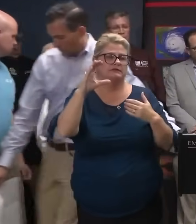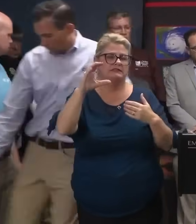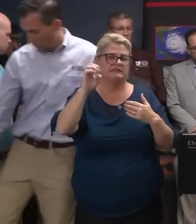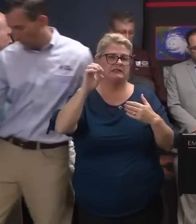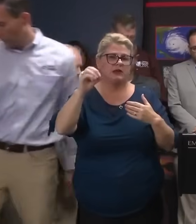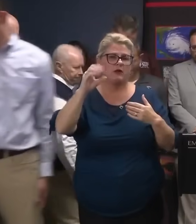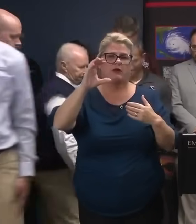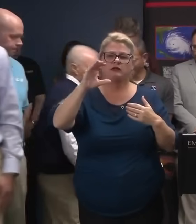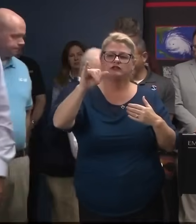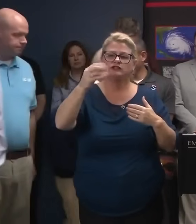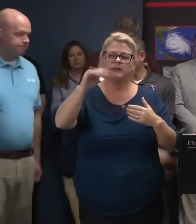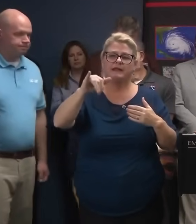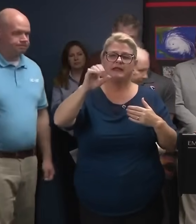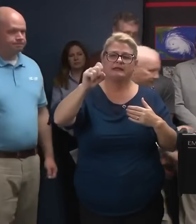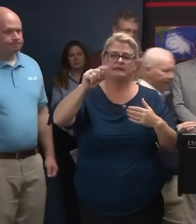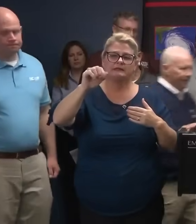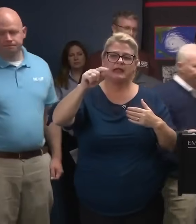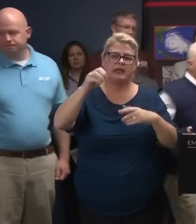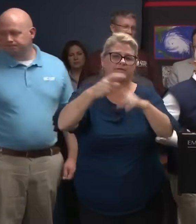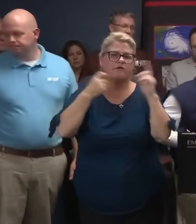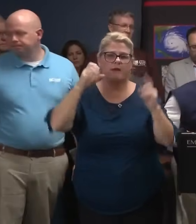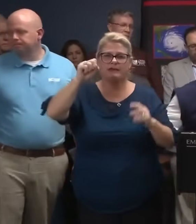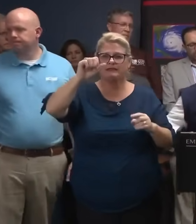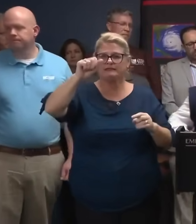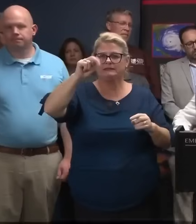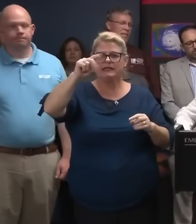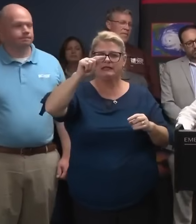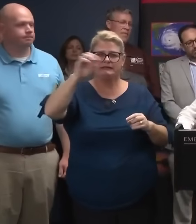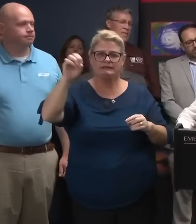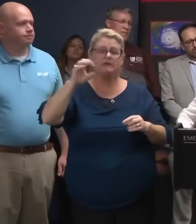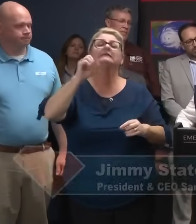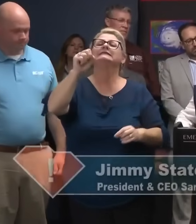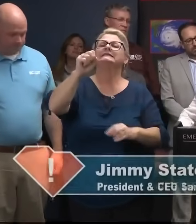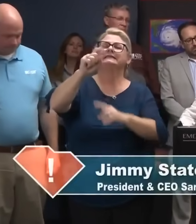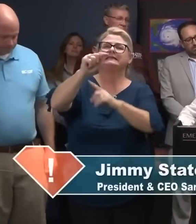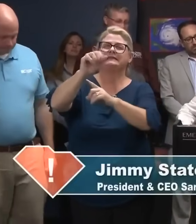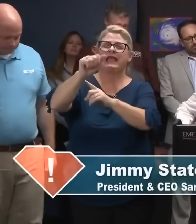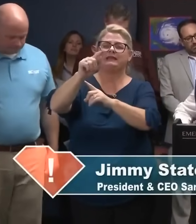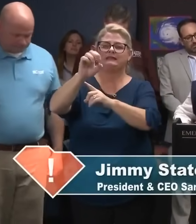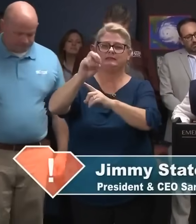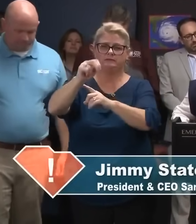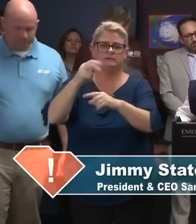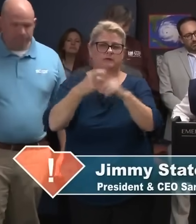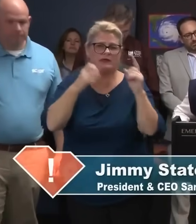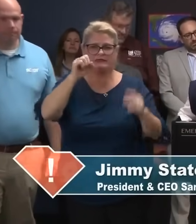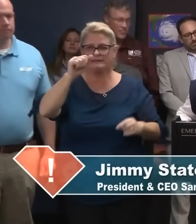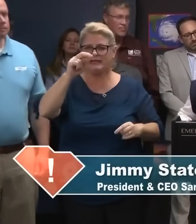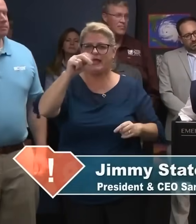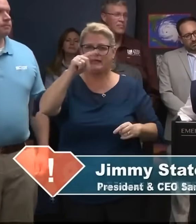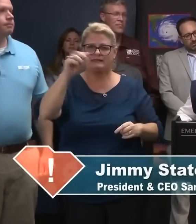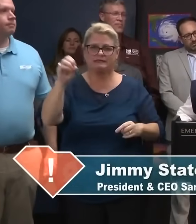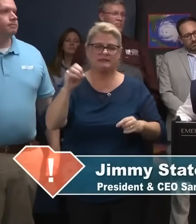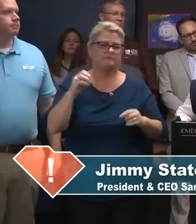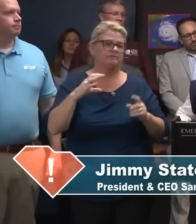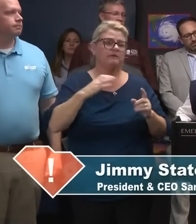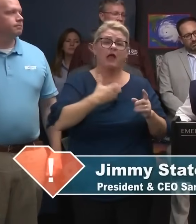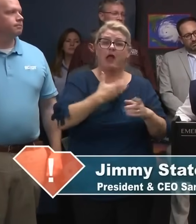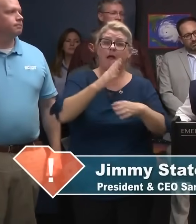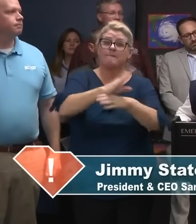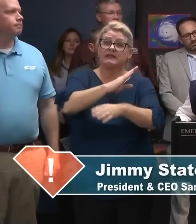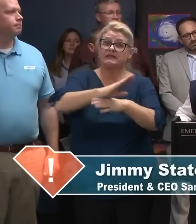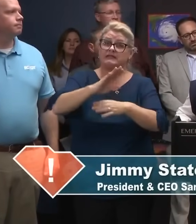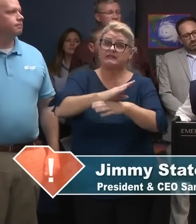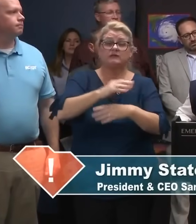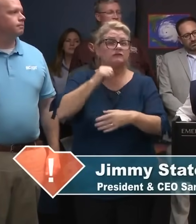Jimmy Staton, Santee Cooper. Jimmy Staton with Santee Cooper. Our retail business, as you all know, was